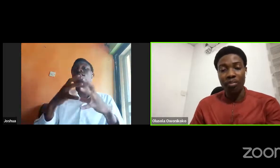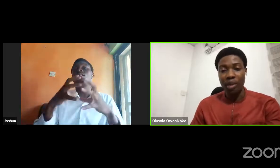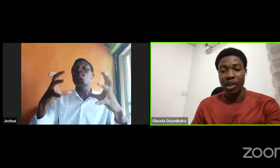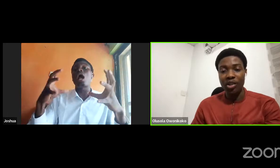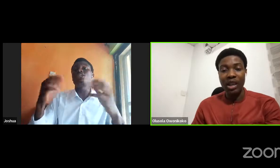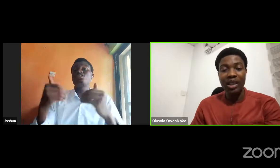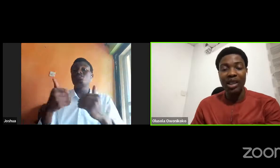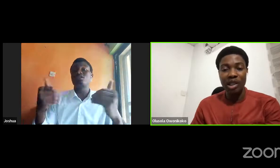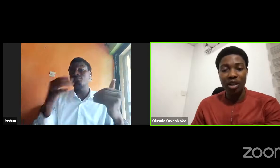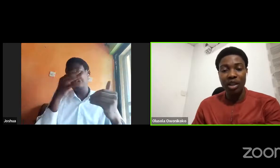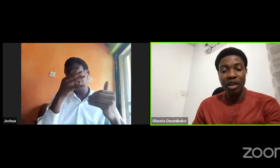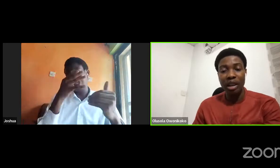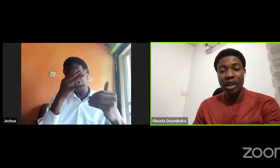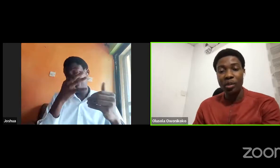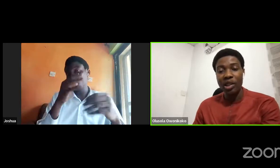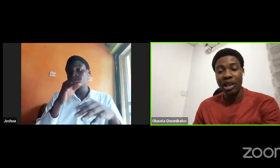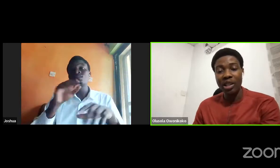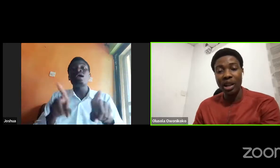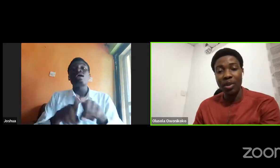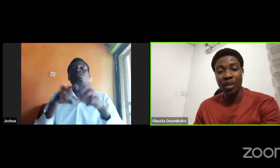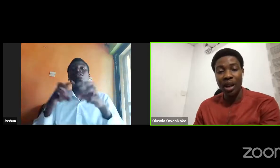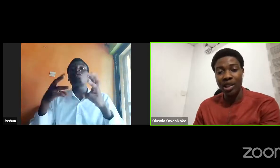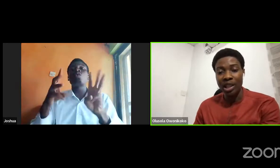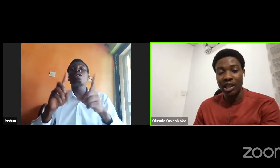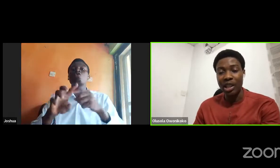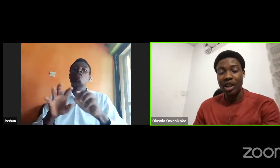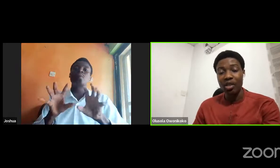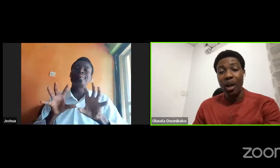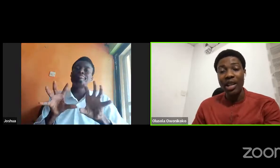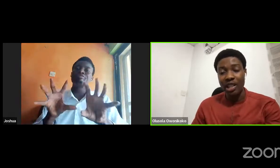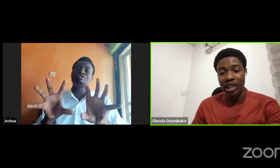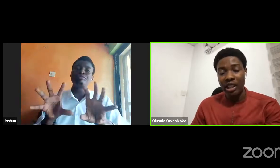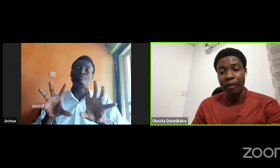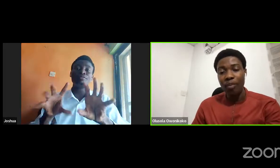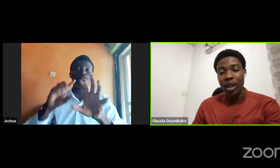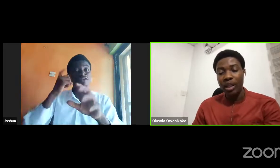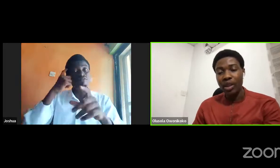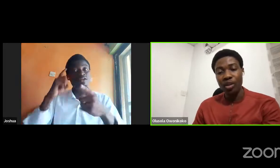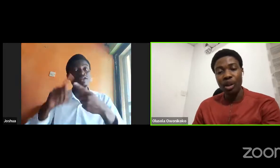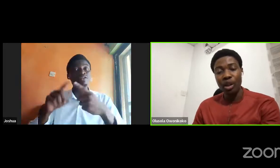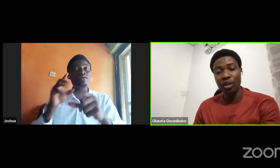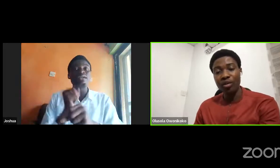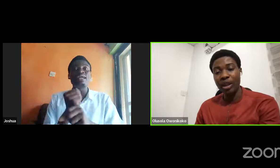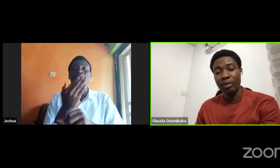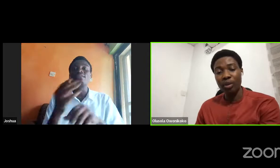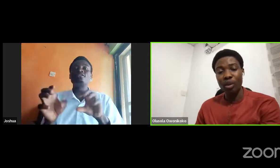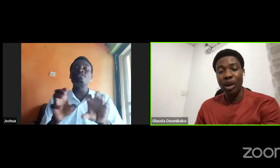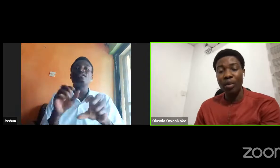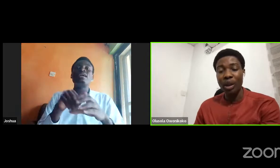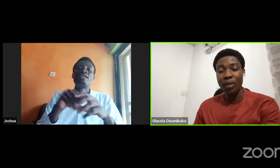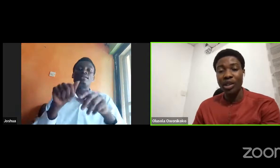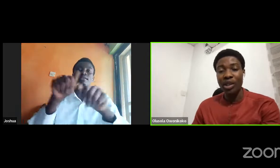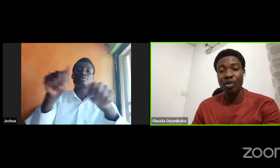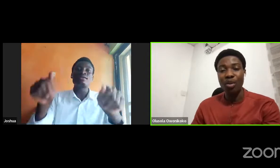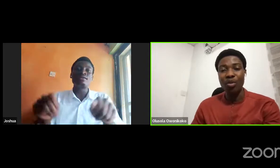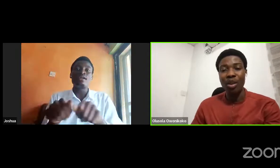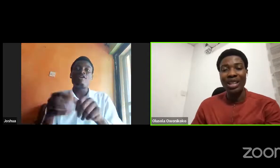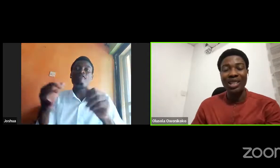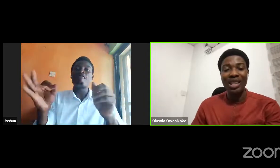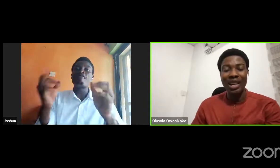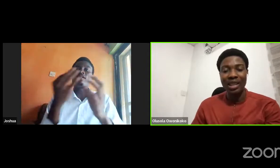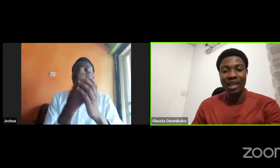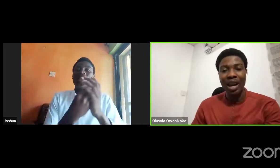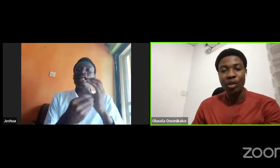push the government to get things done, especially in terms of access to ICT. there's also a lot of gap in capacity to